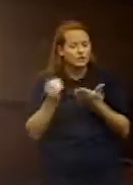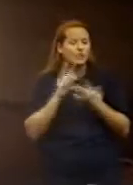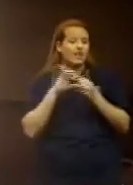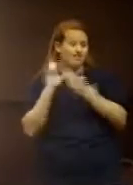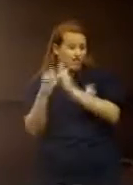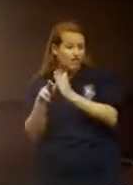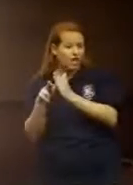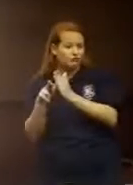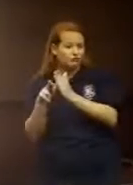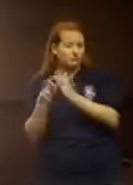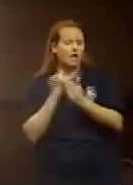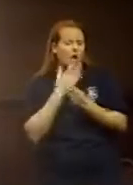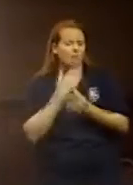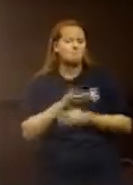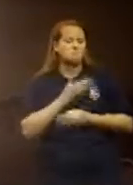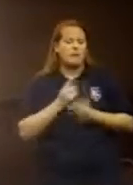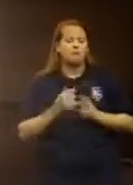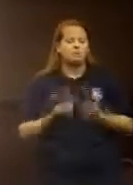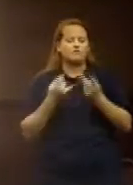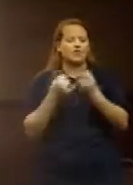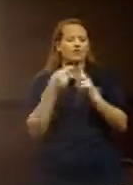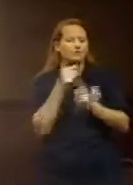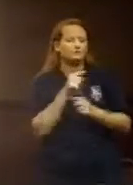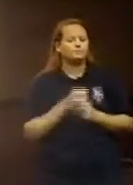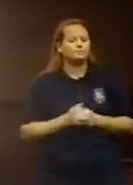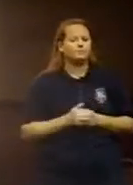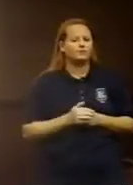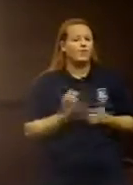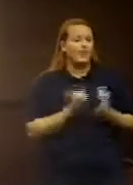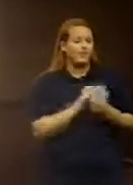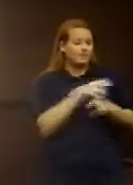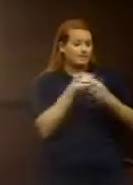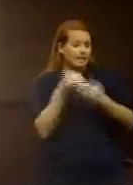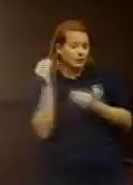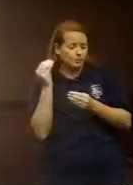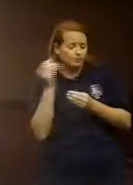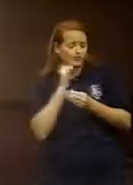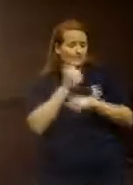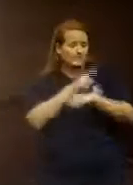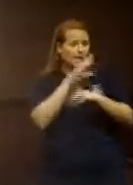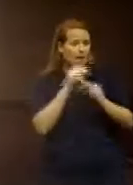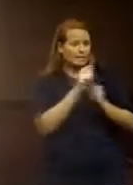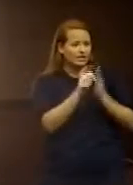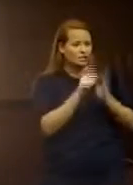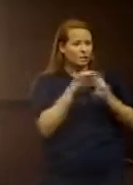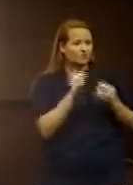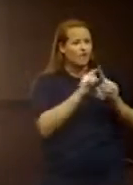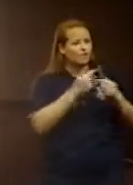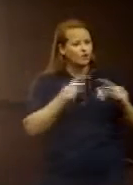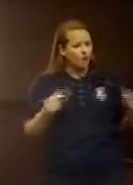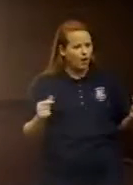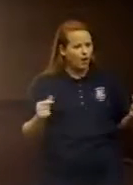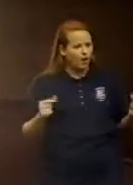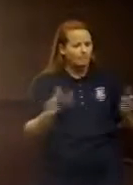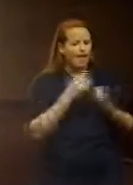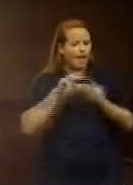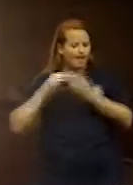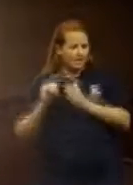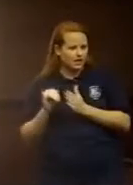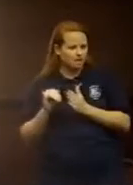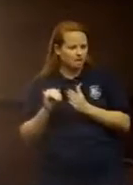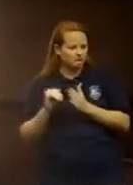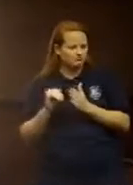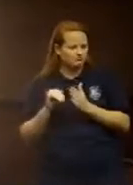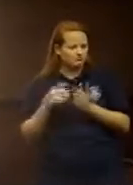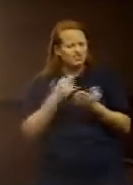of it later, I would be happy to provide you with it. This handout is set up in terms of grammar and meaning,